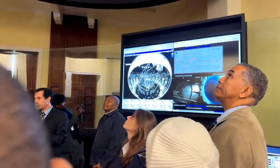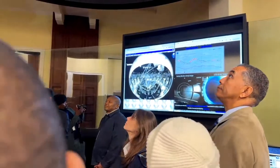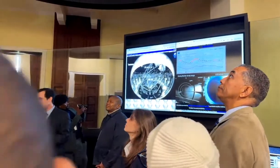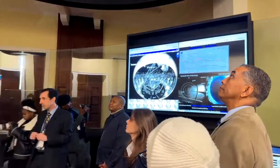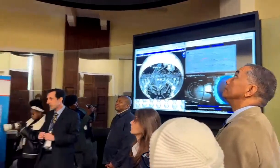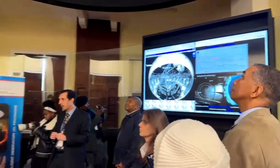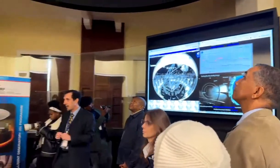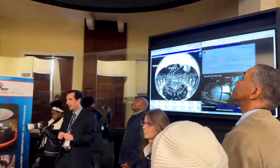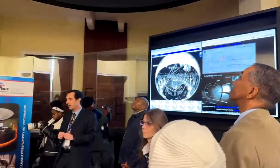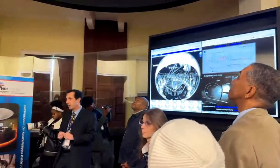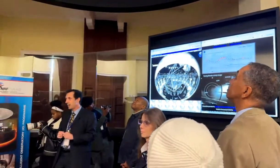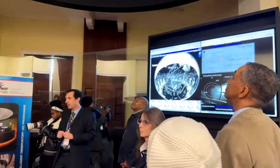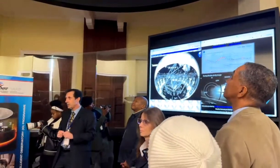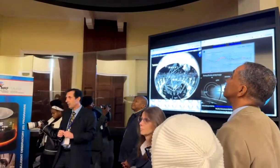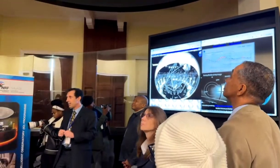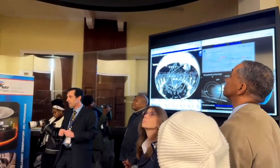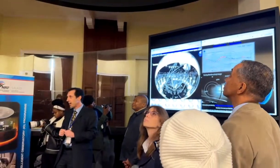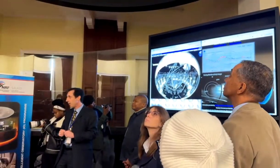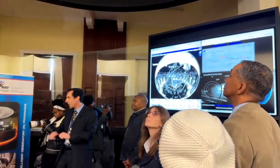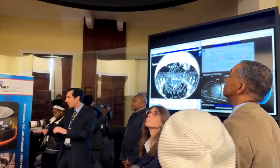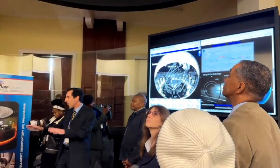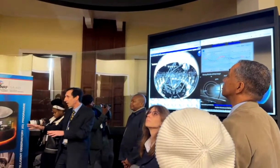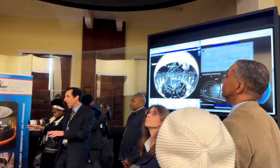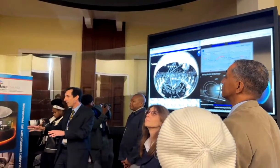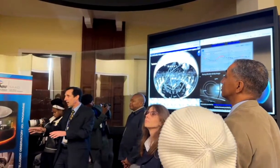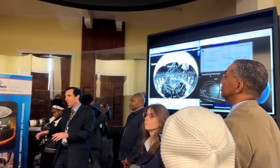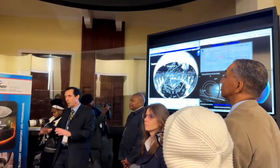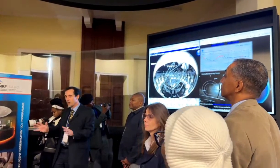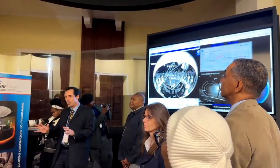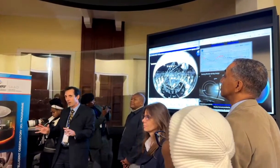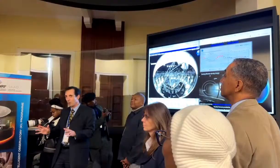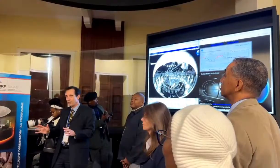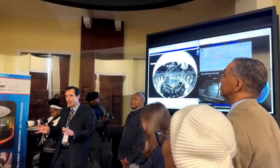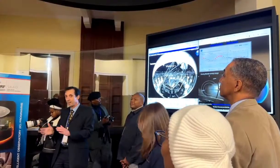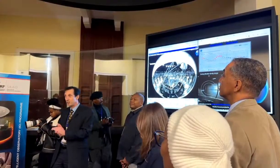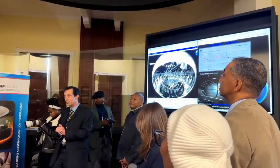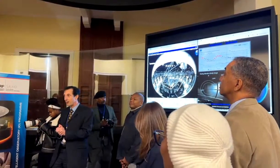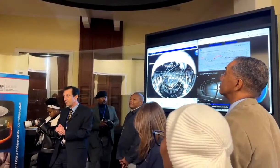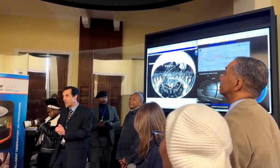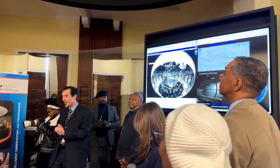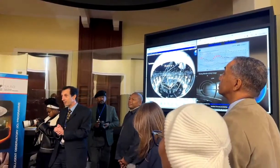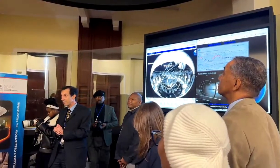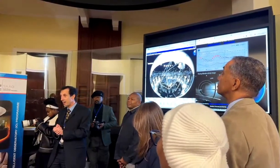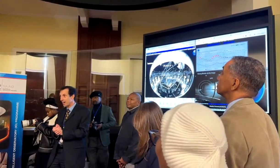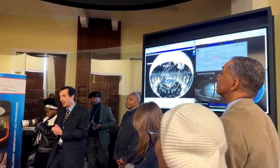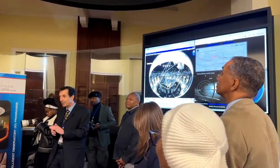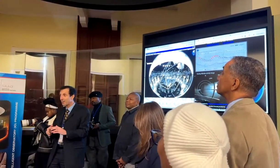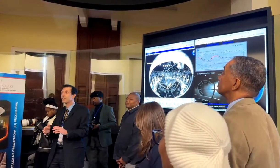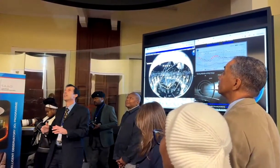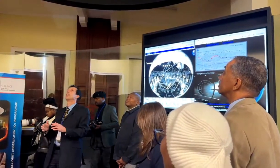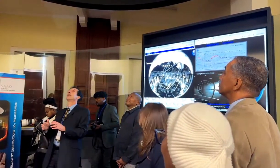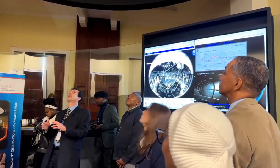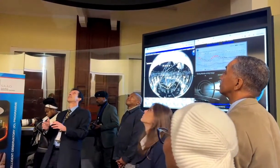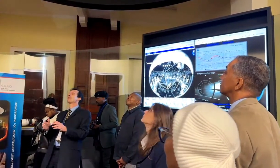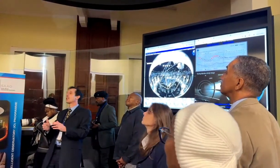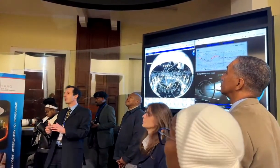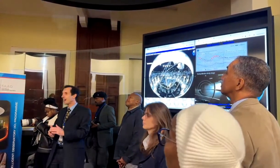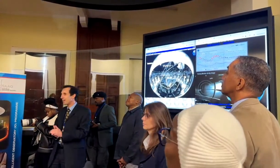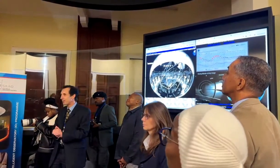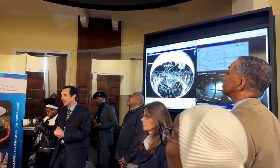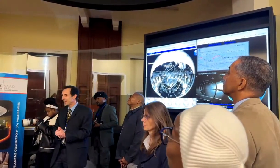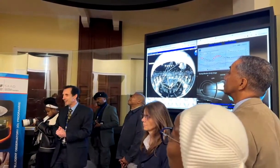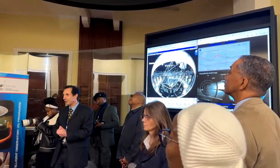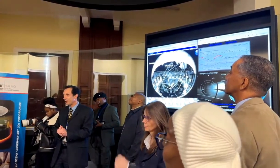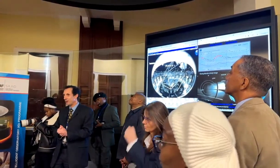ceiling. So that when you're working here, if you want to know what the conditions are in Solomon right now, you can just